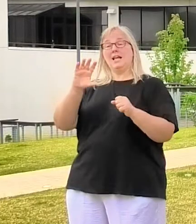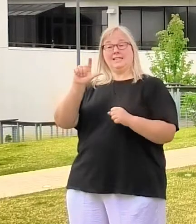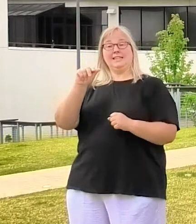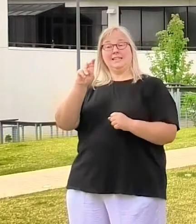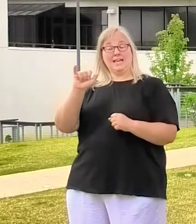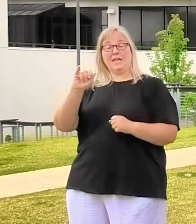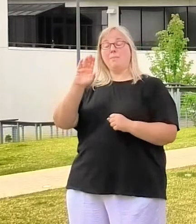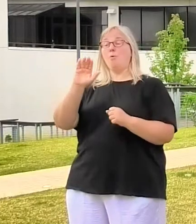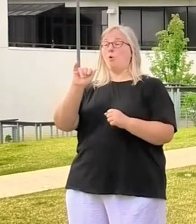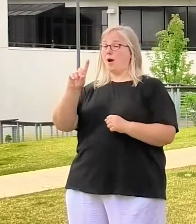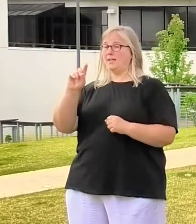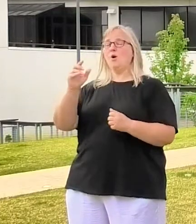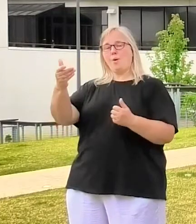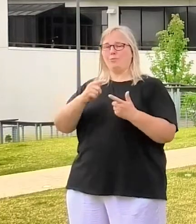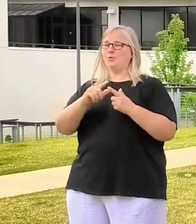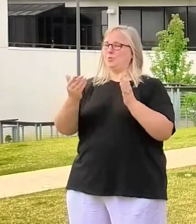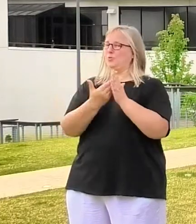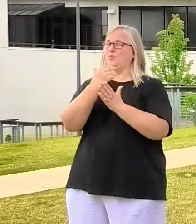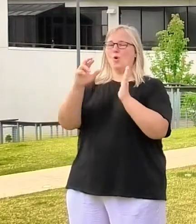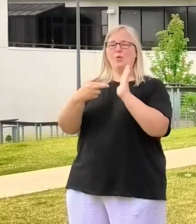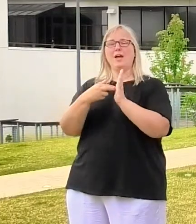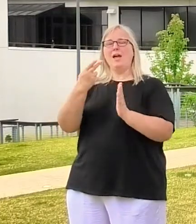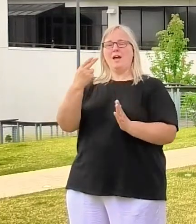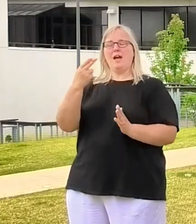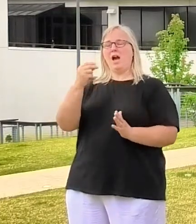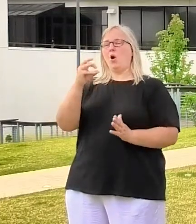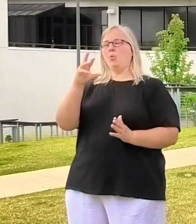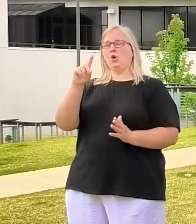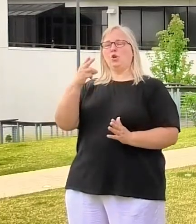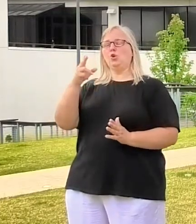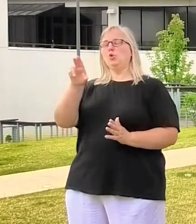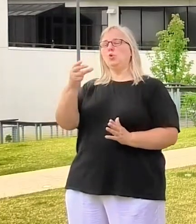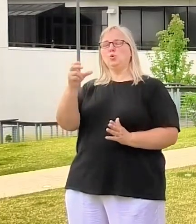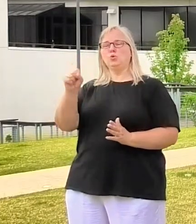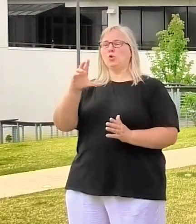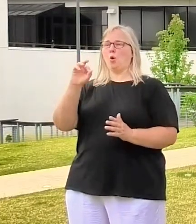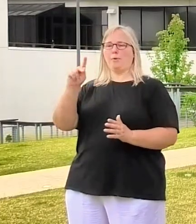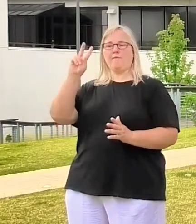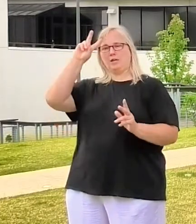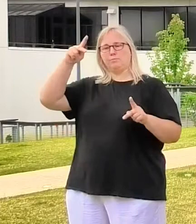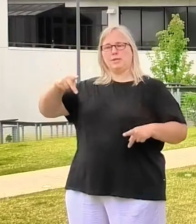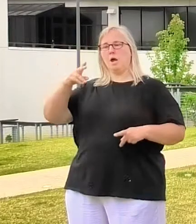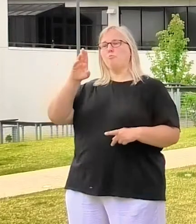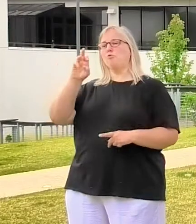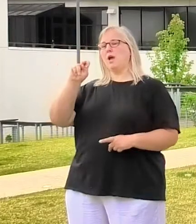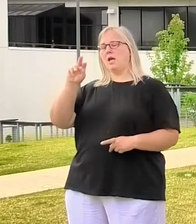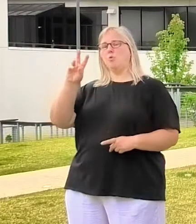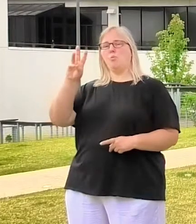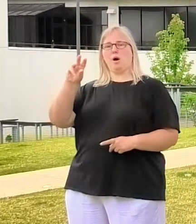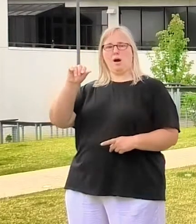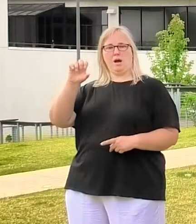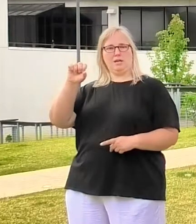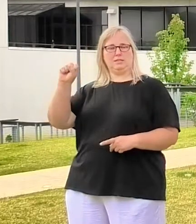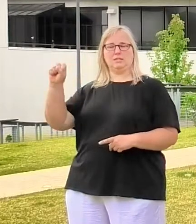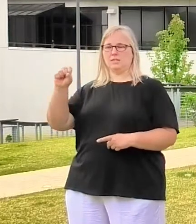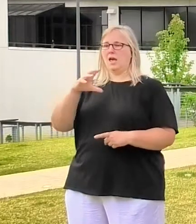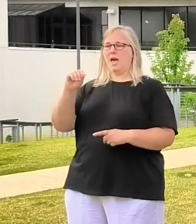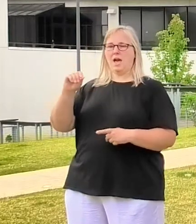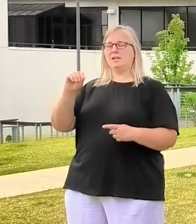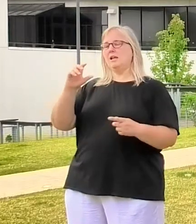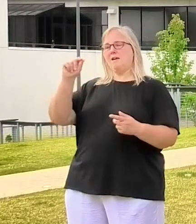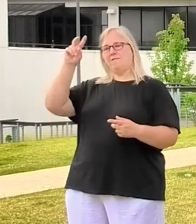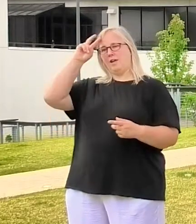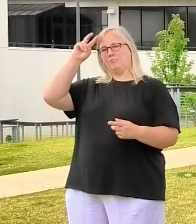role. Howard Hughes Corporation Vice President Brent Wise, acclaimed World War II veteran Vivian Millie Bailey, in which this